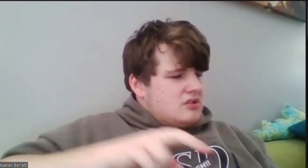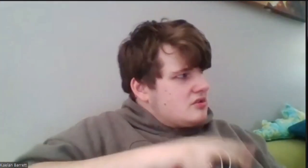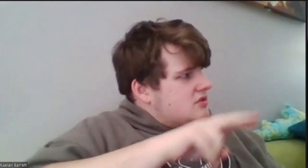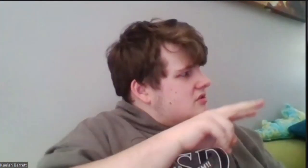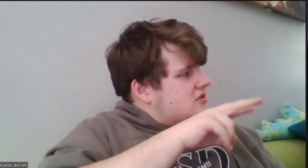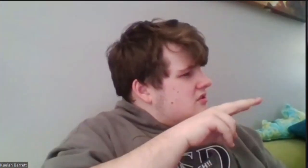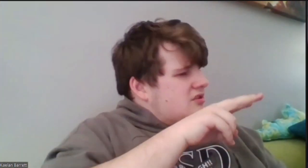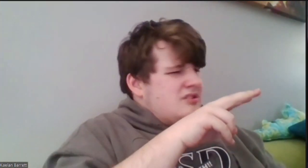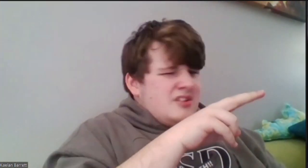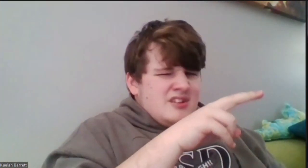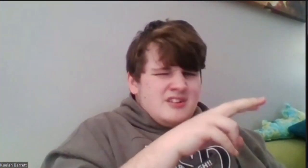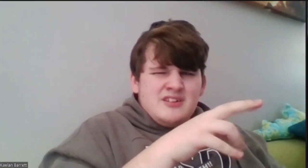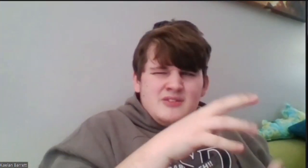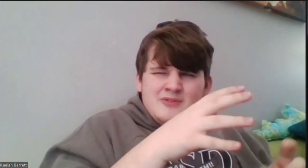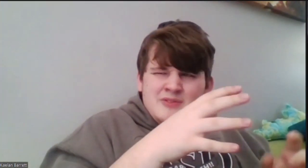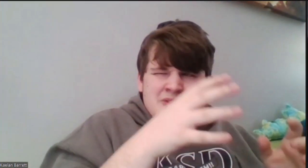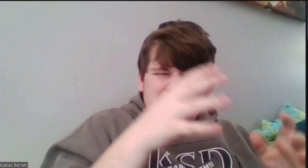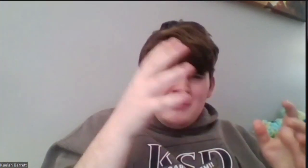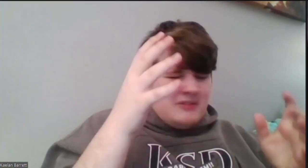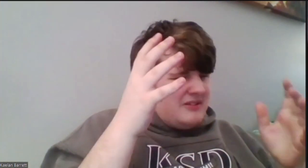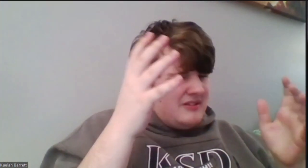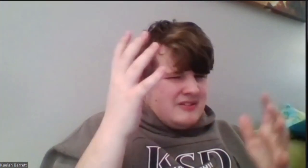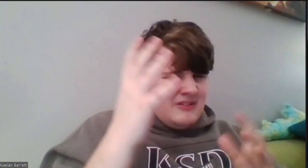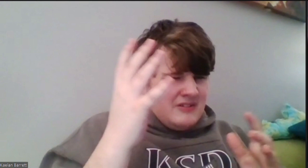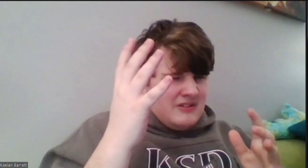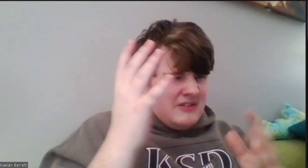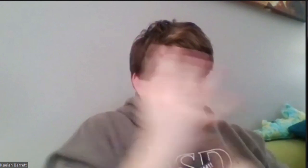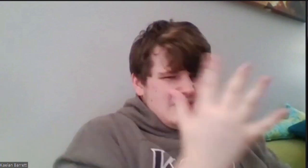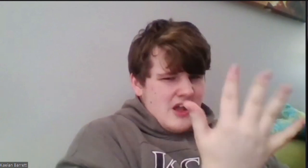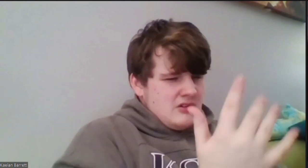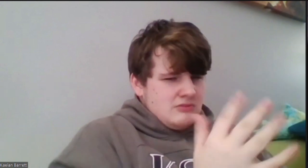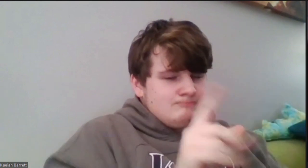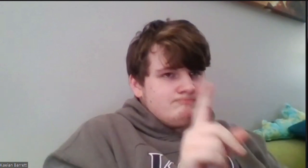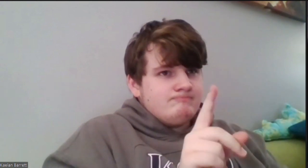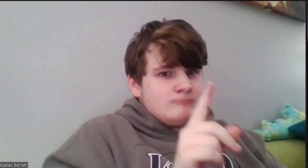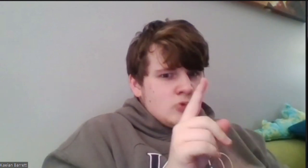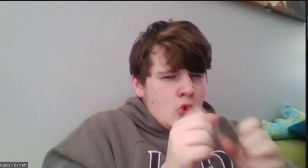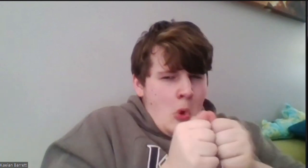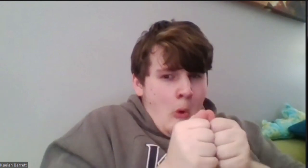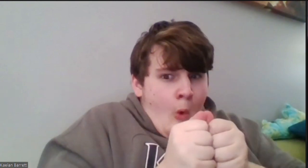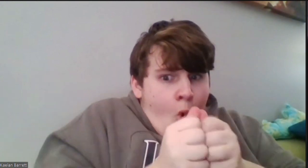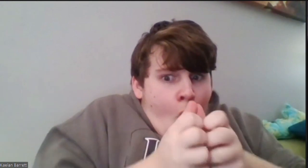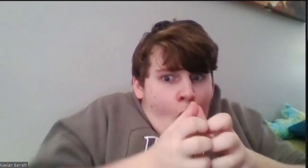And they're back in the bedroom. And as Scrooge is looking around,